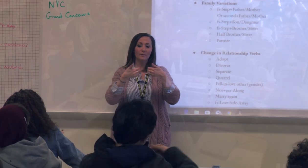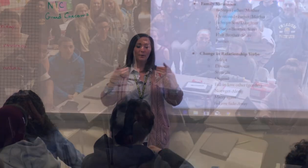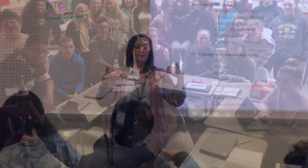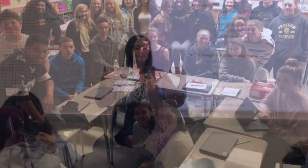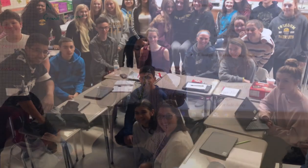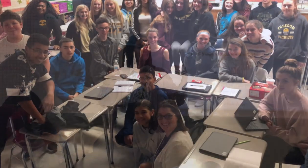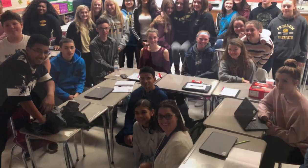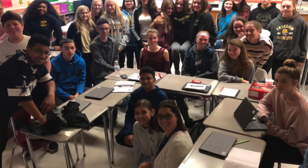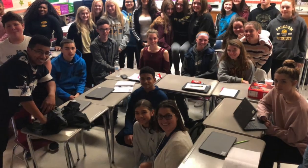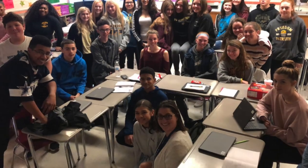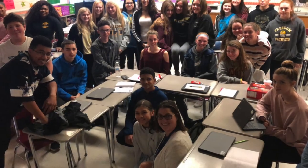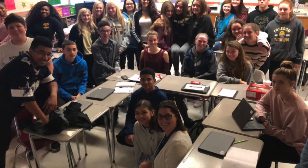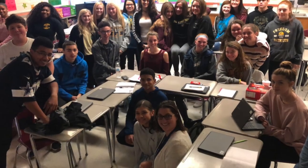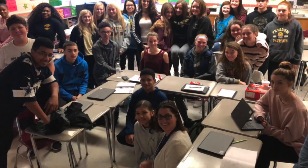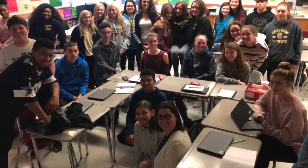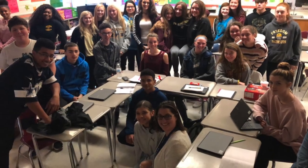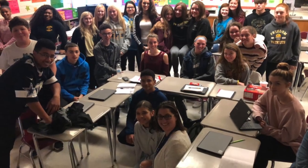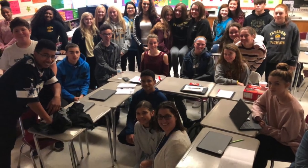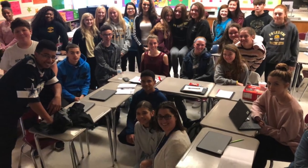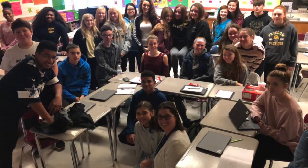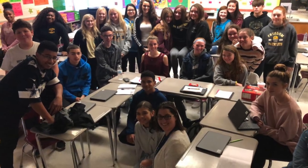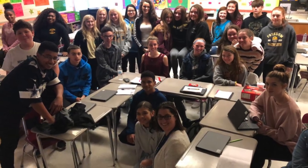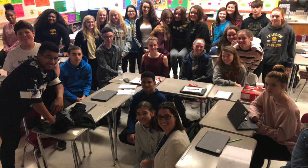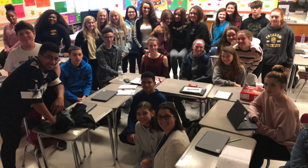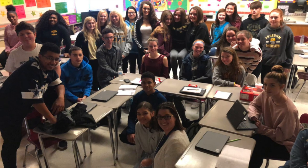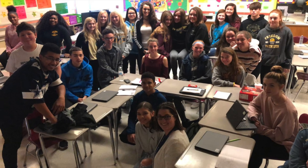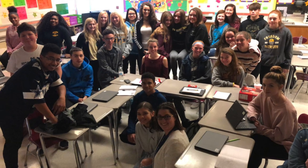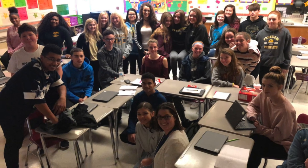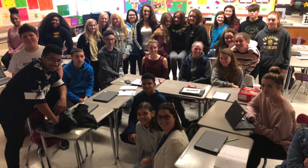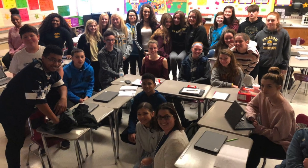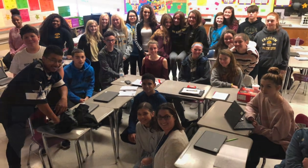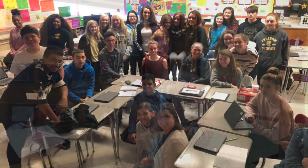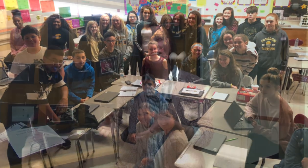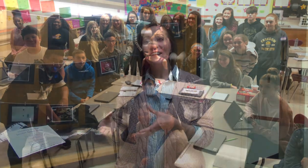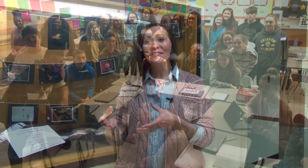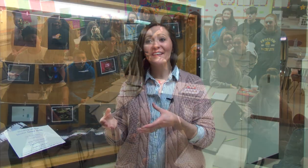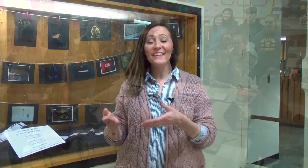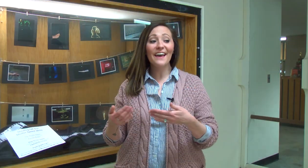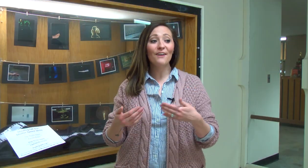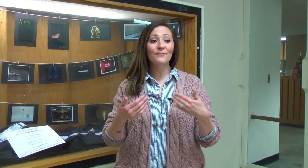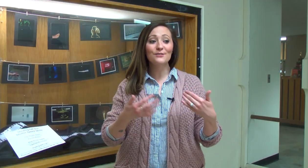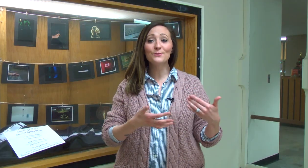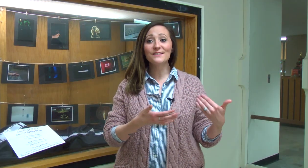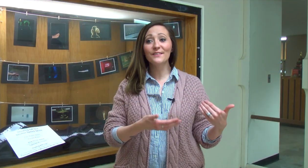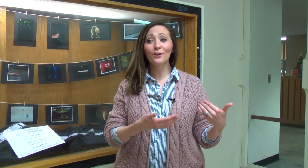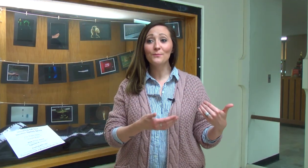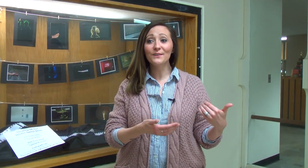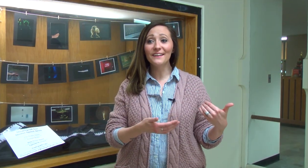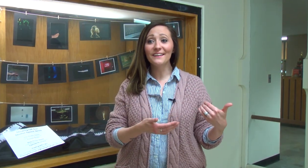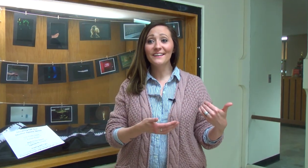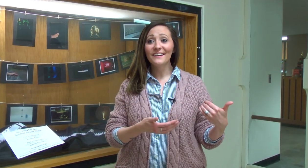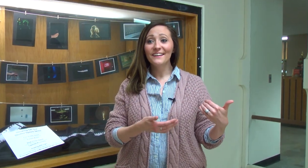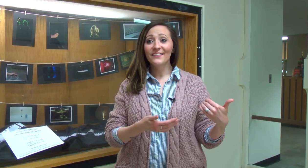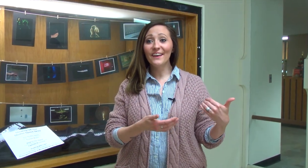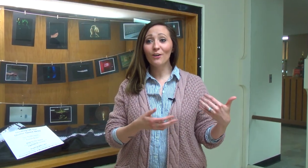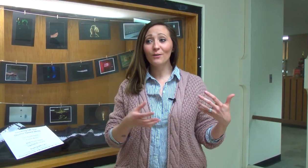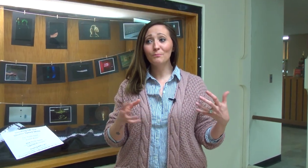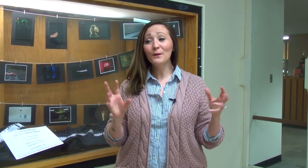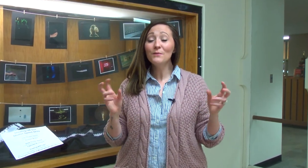about their lives and those deaf or hard of hearing students are excited knowing that they have students in their community that are pretty